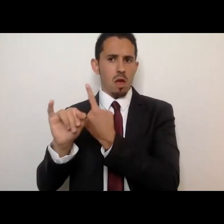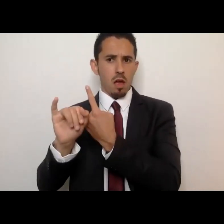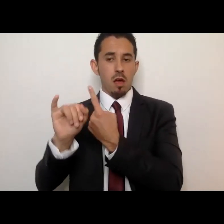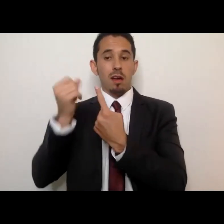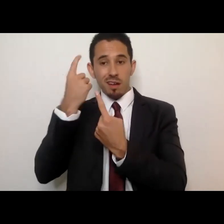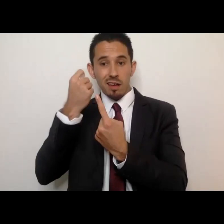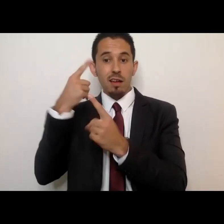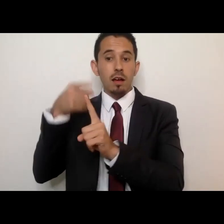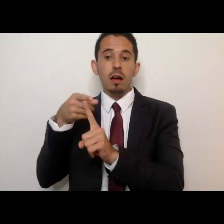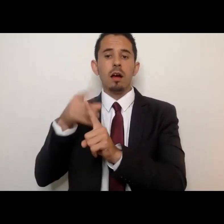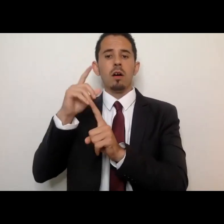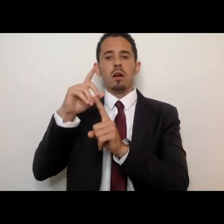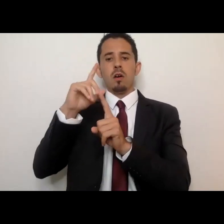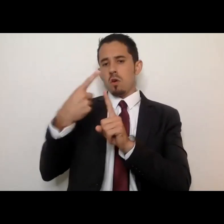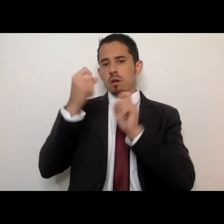Rickettsia